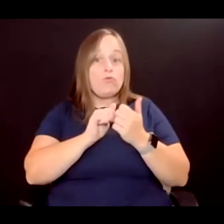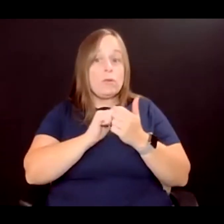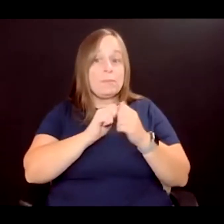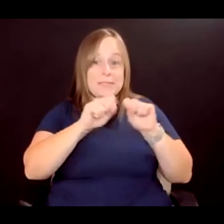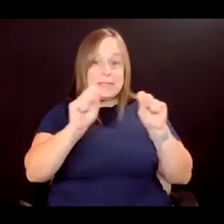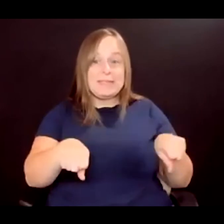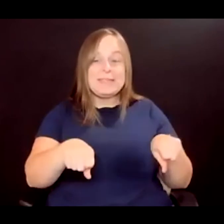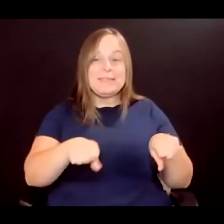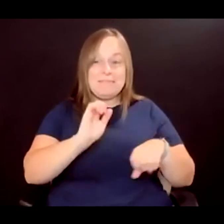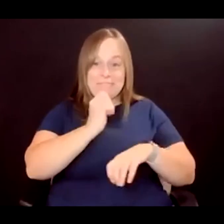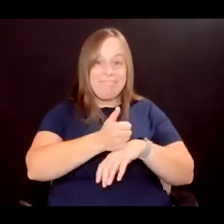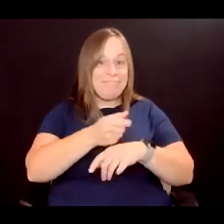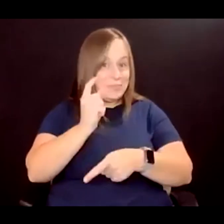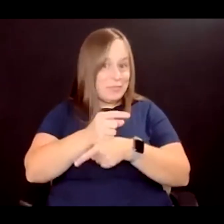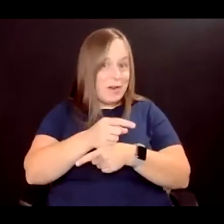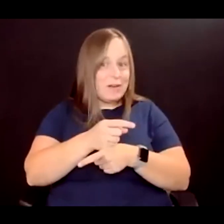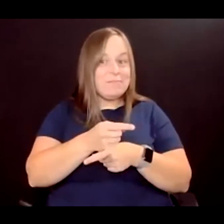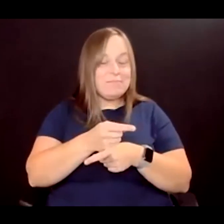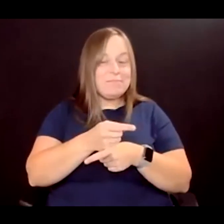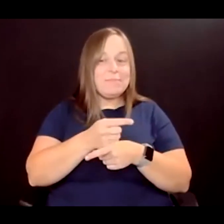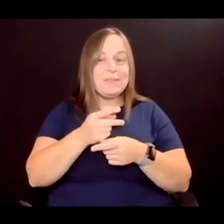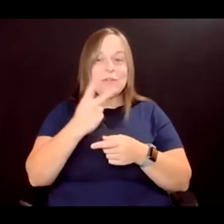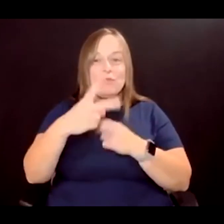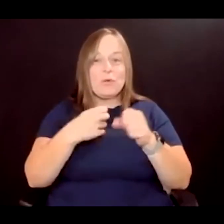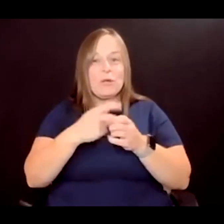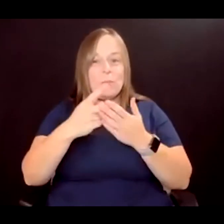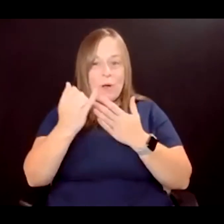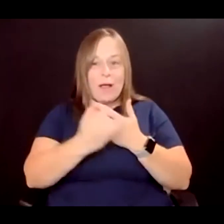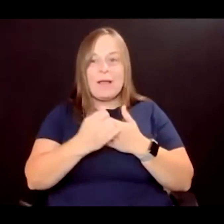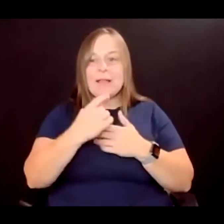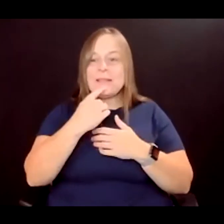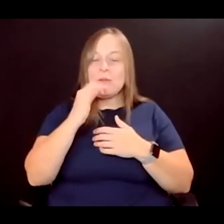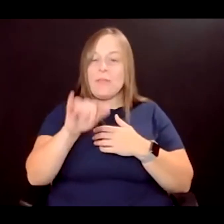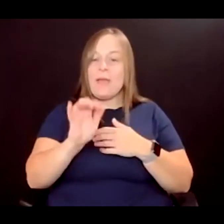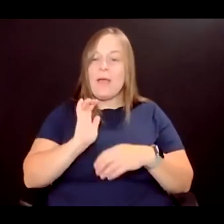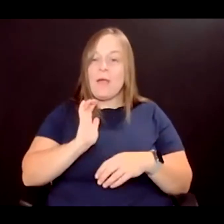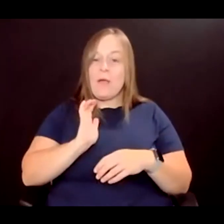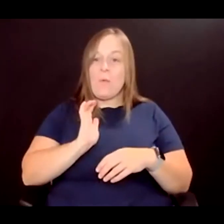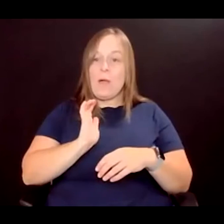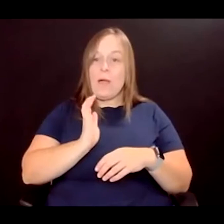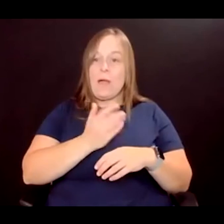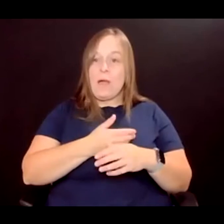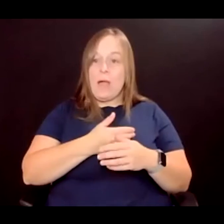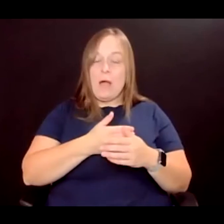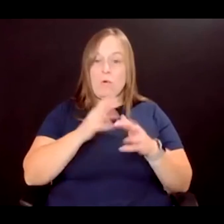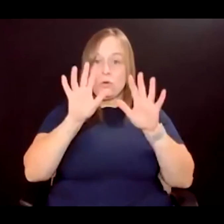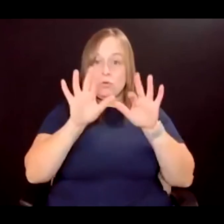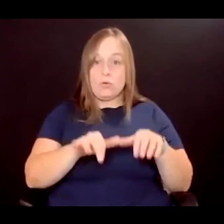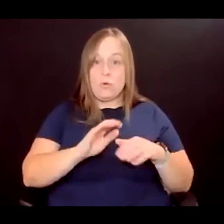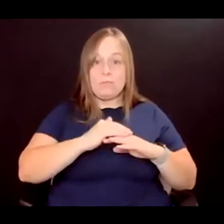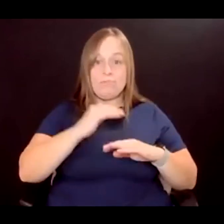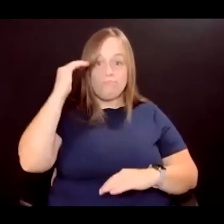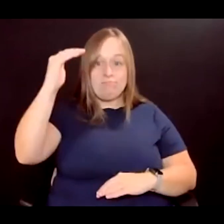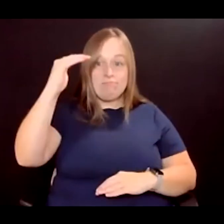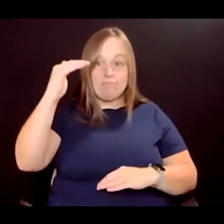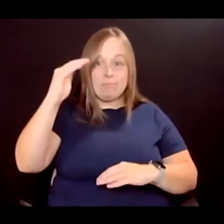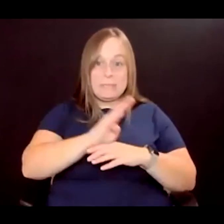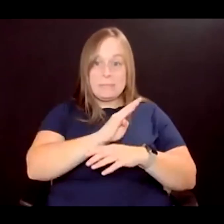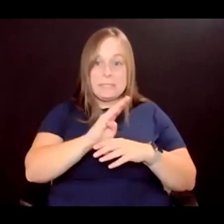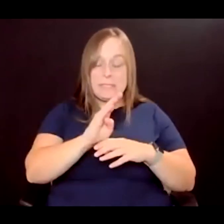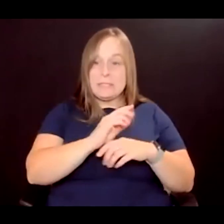even communication between the people doing the plowing and the clearing, Mhm. and maybe try to implement some kind